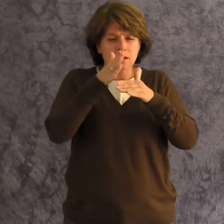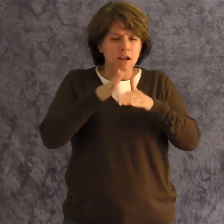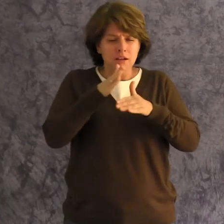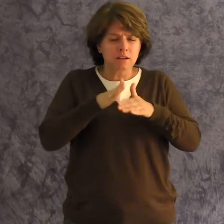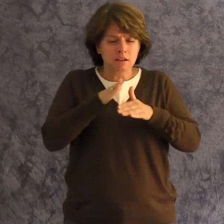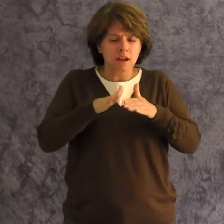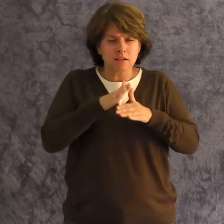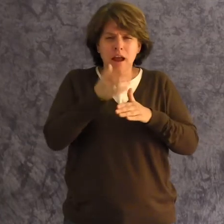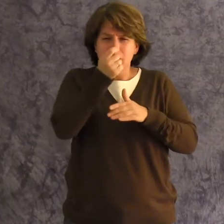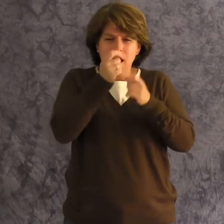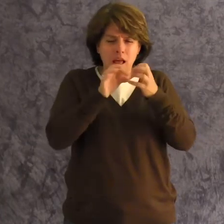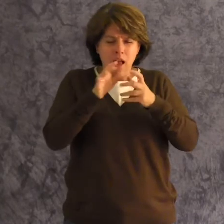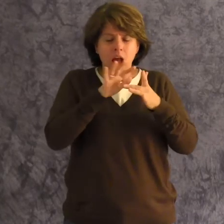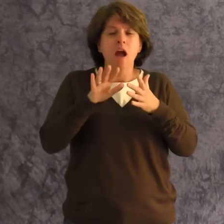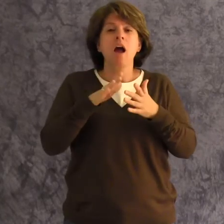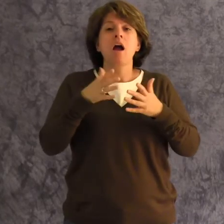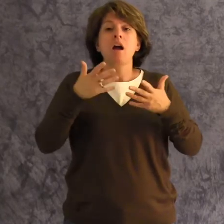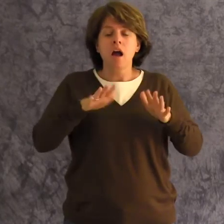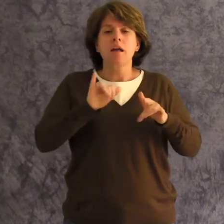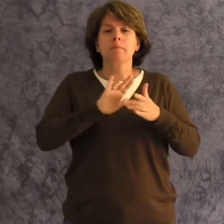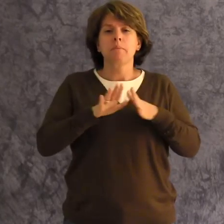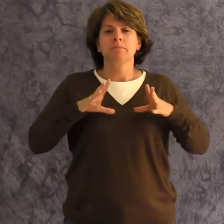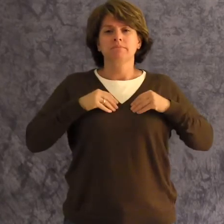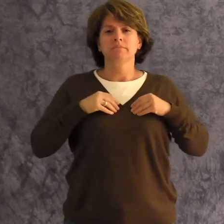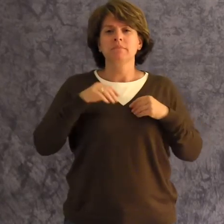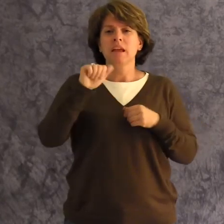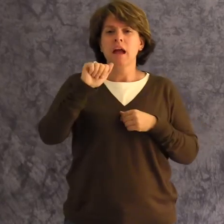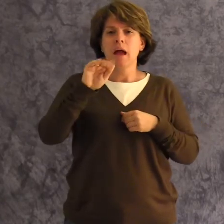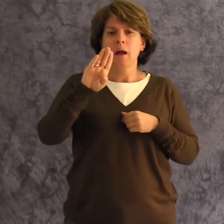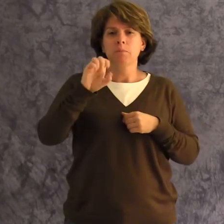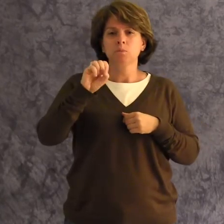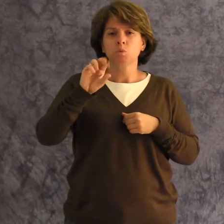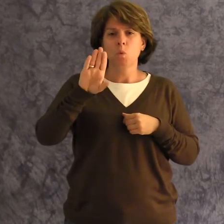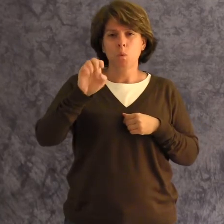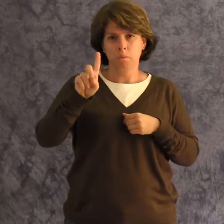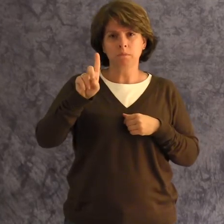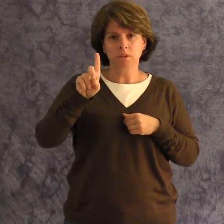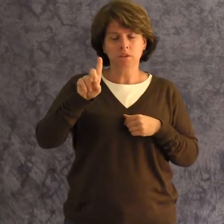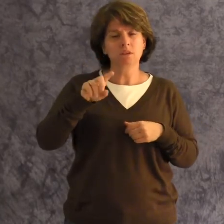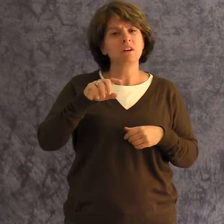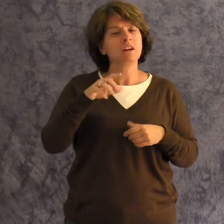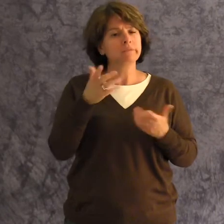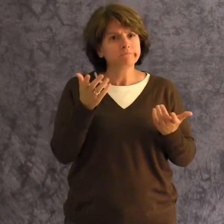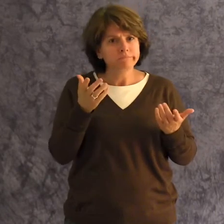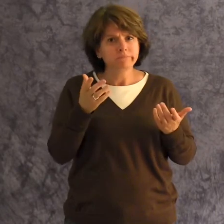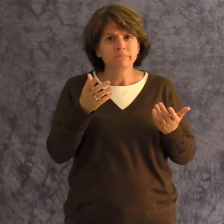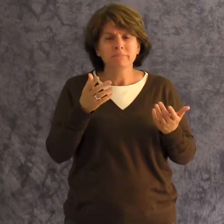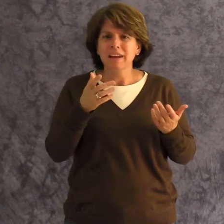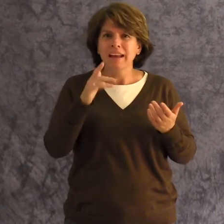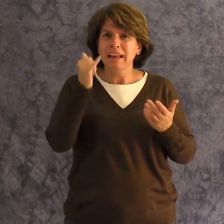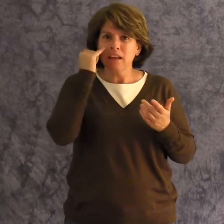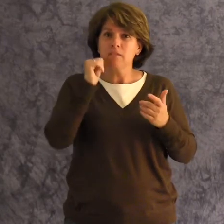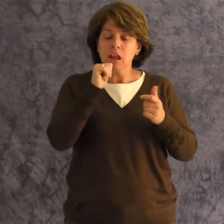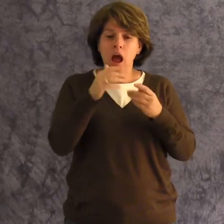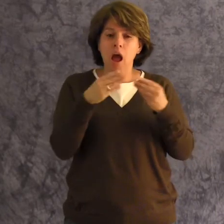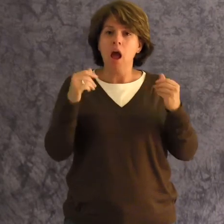then going to be absorbed. Absorption is a key process because without absorption, food would simply pass through your digestive system and out of your